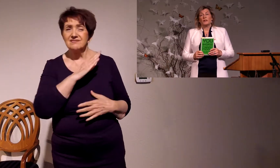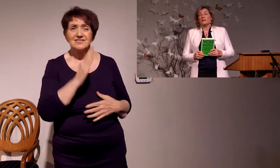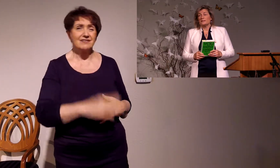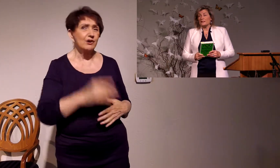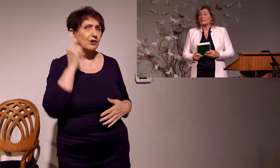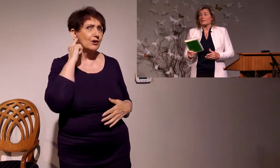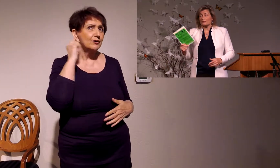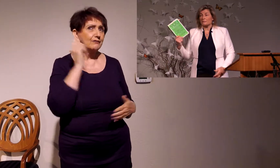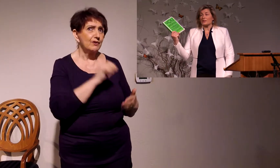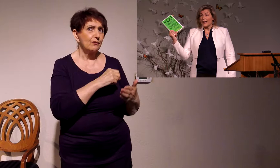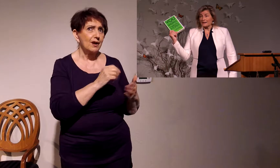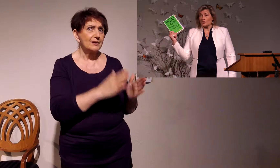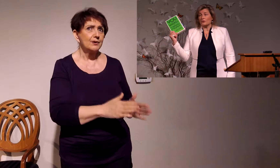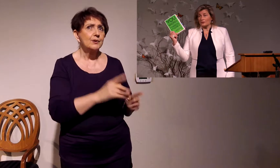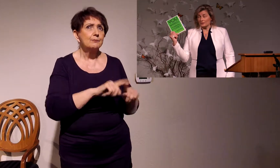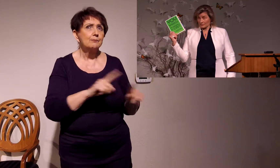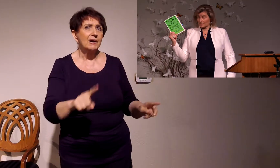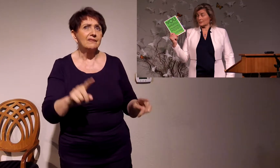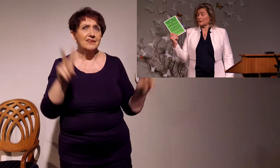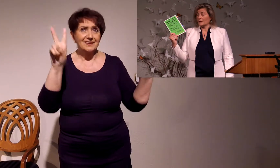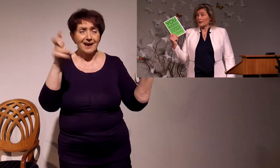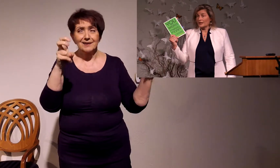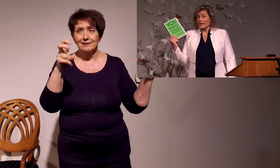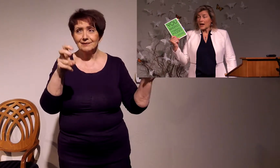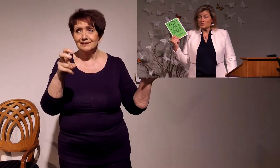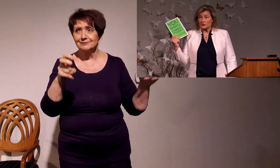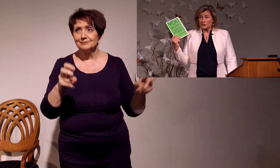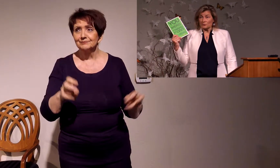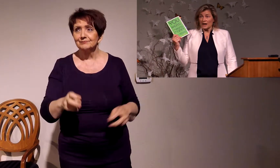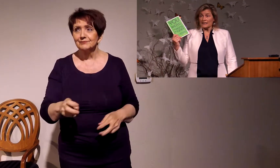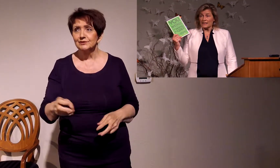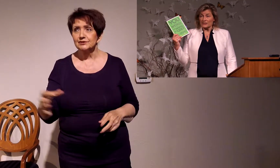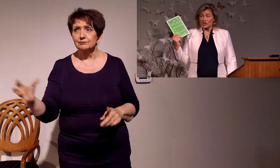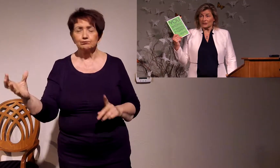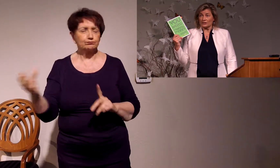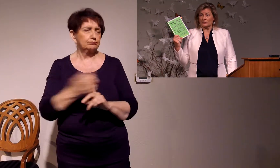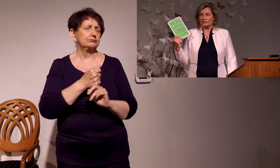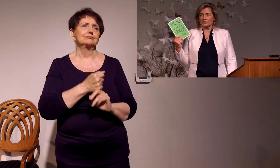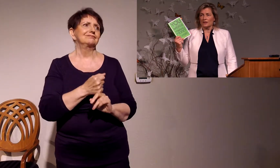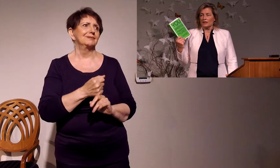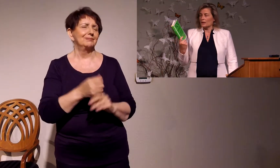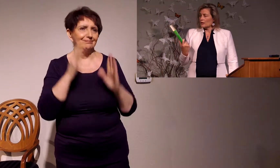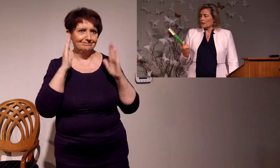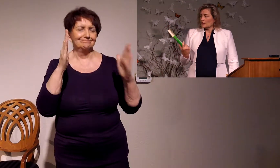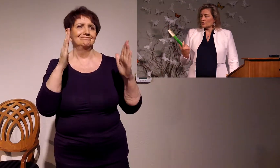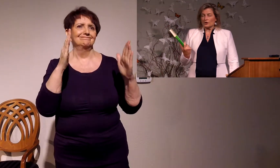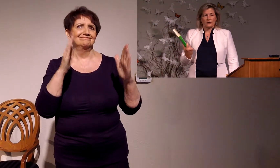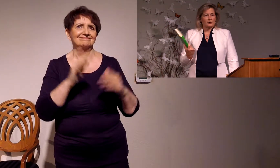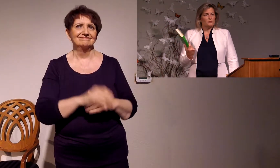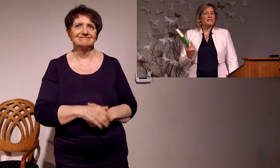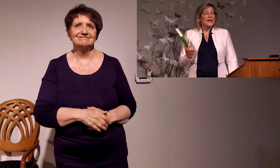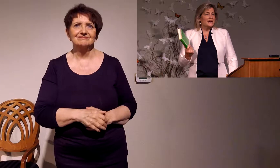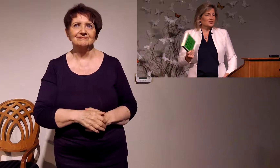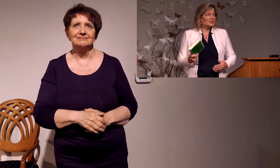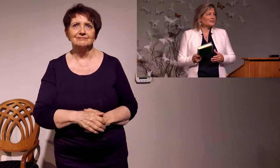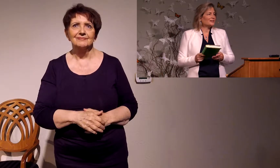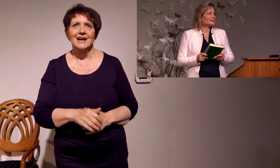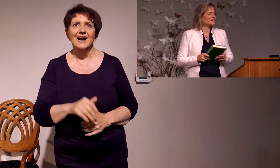but boy, did this title capture my attention. You're a